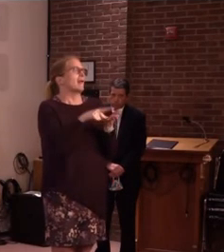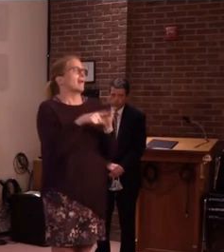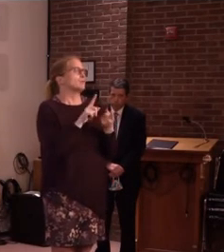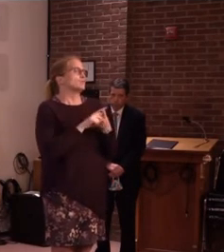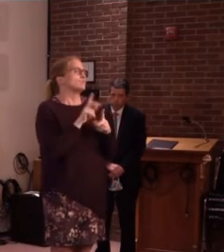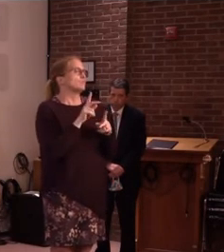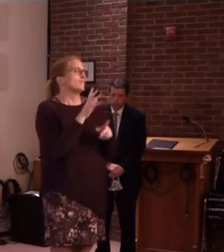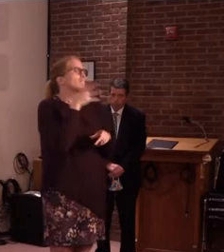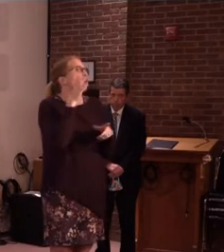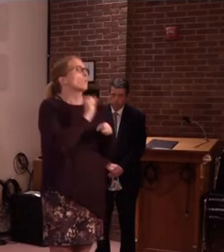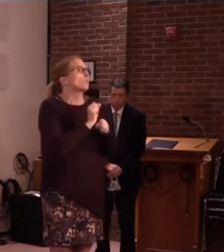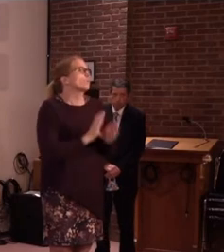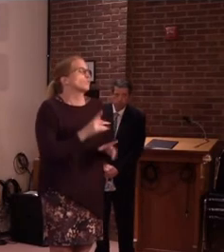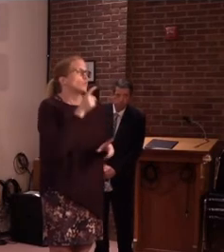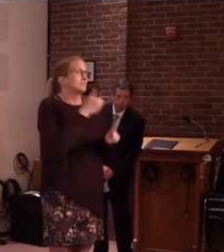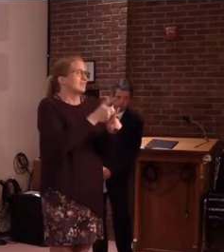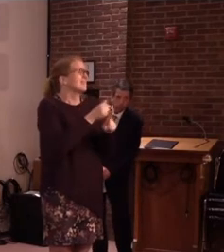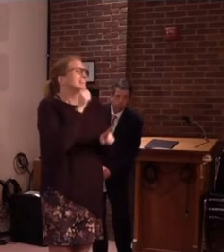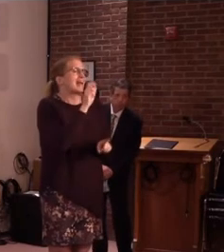Thank you.